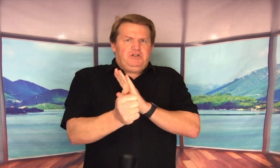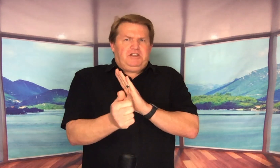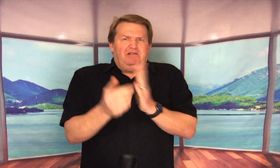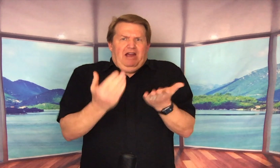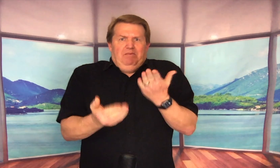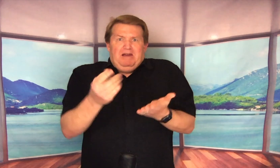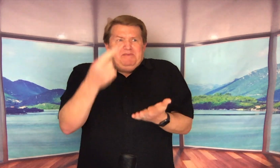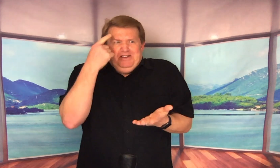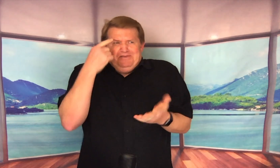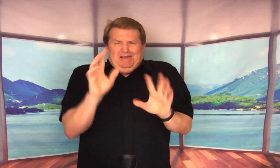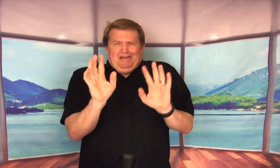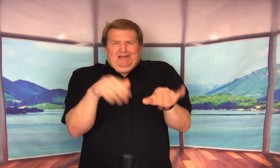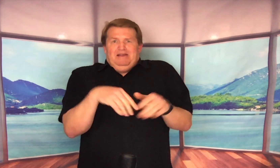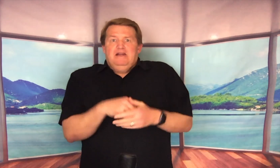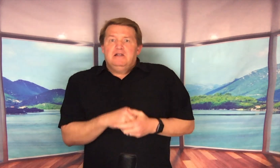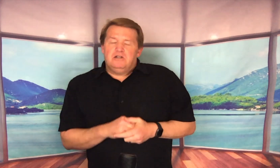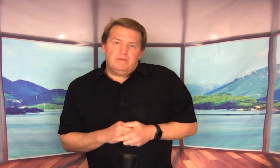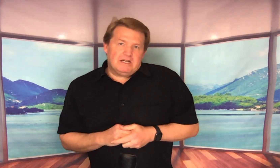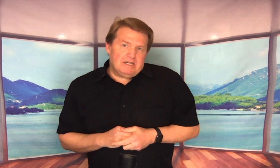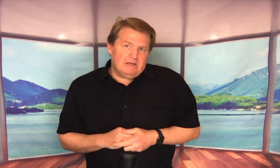skilled at? And maybe you think, no big deal.